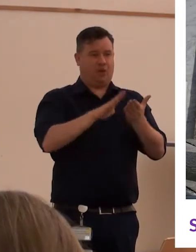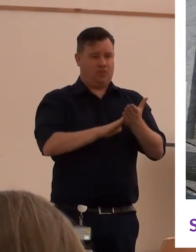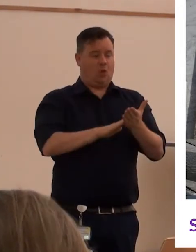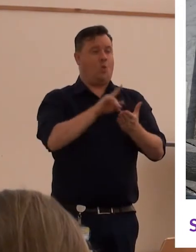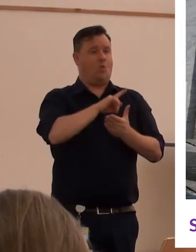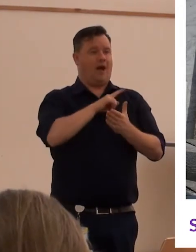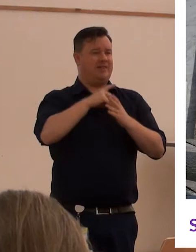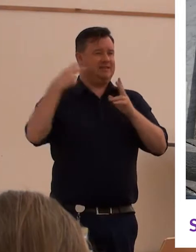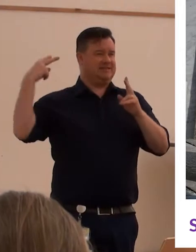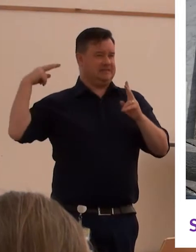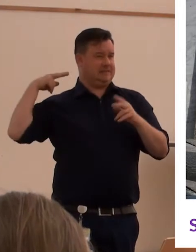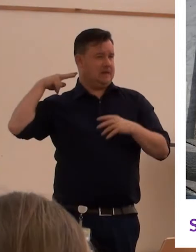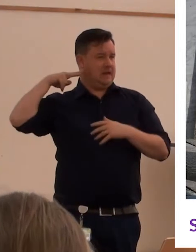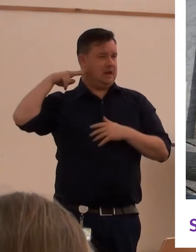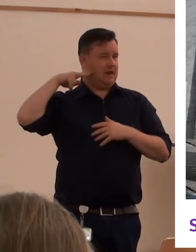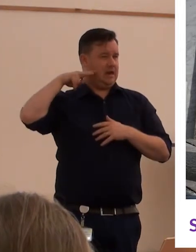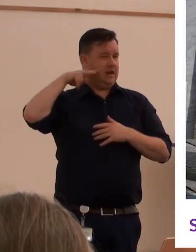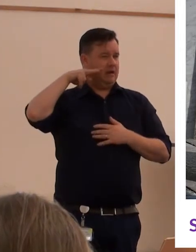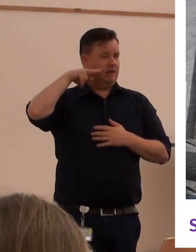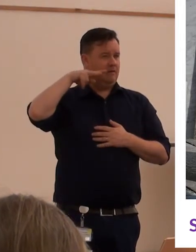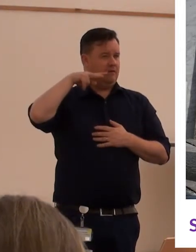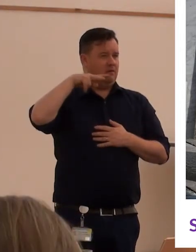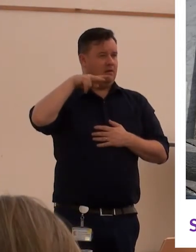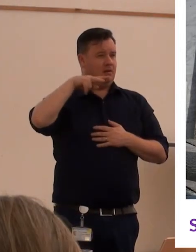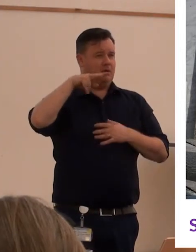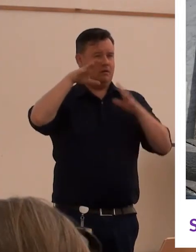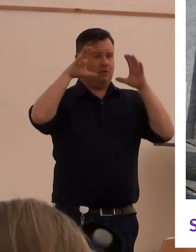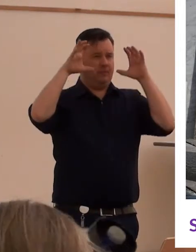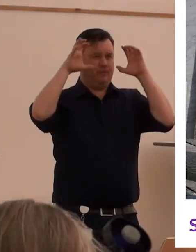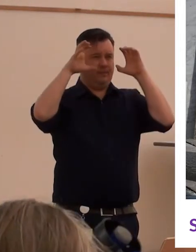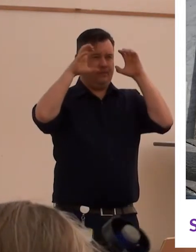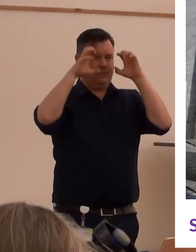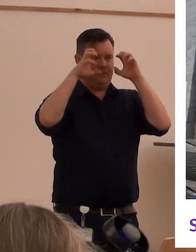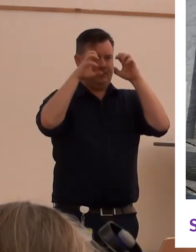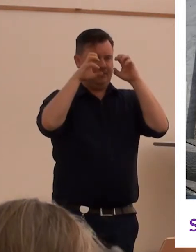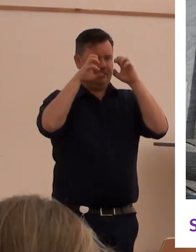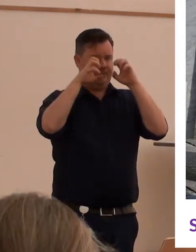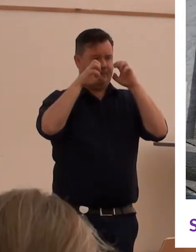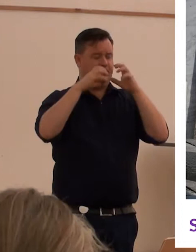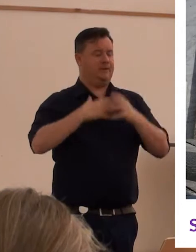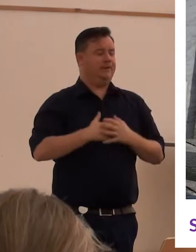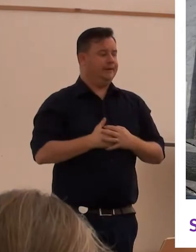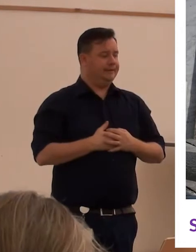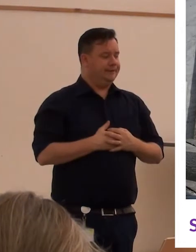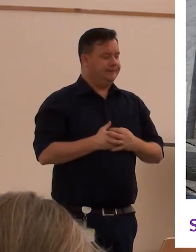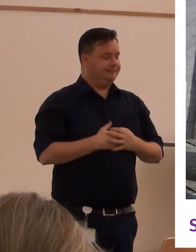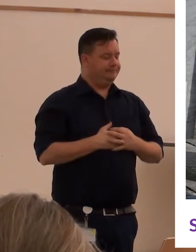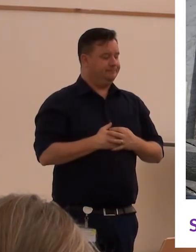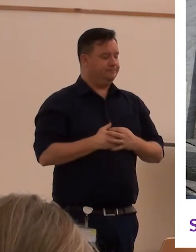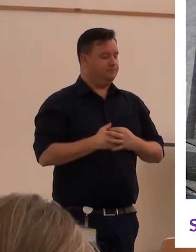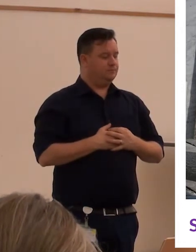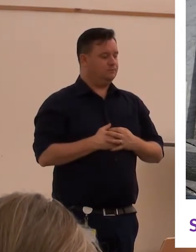of certain like blindness that is slowly